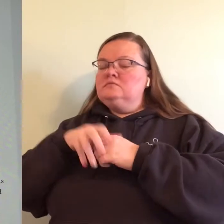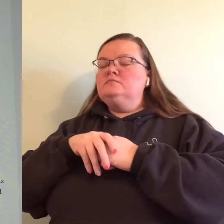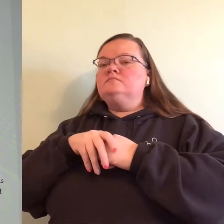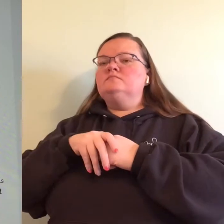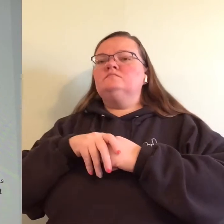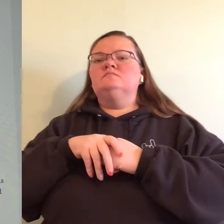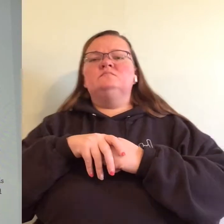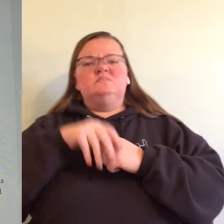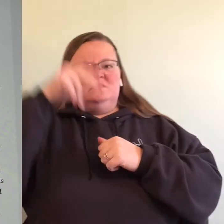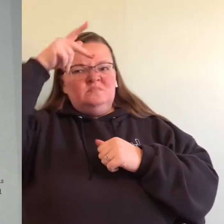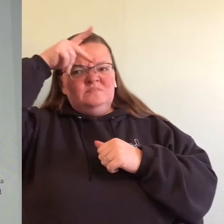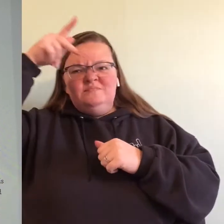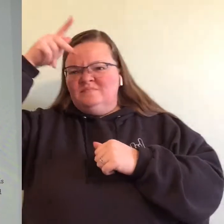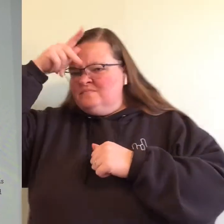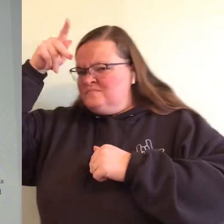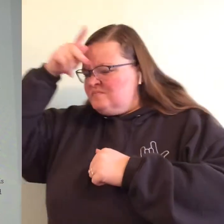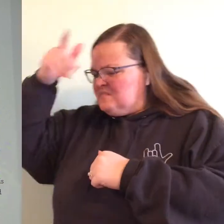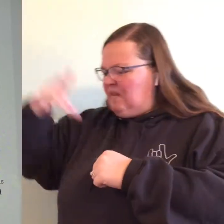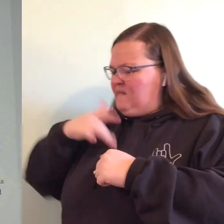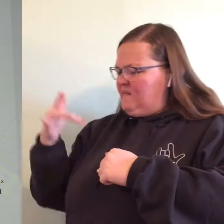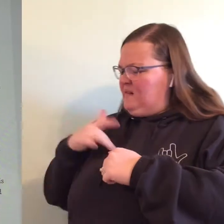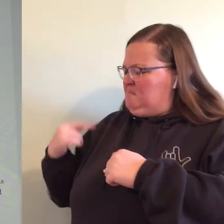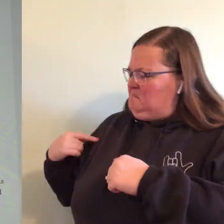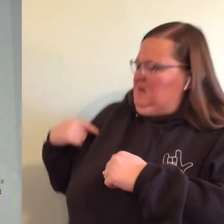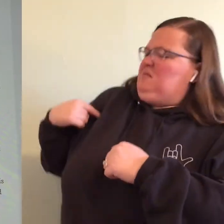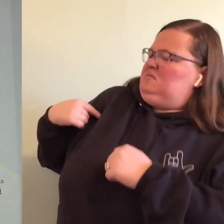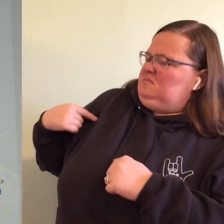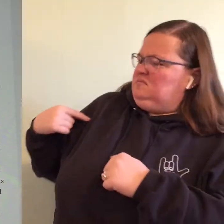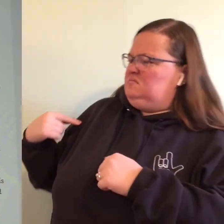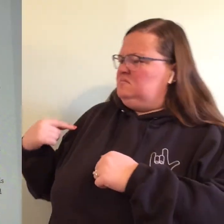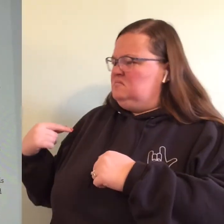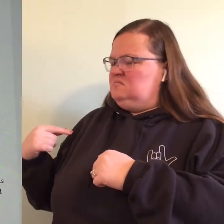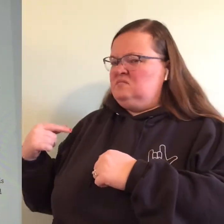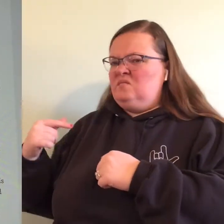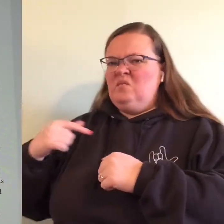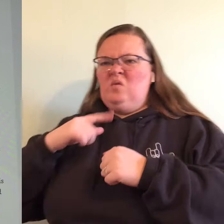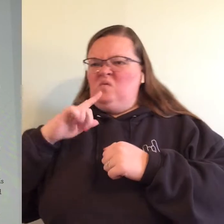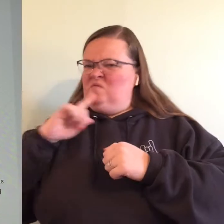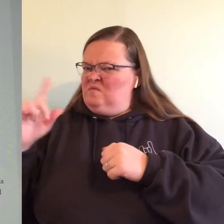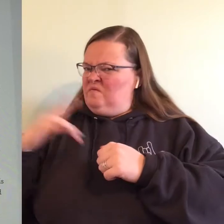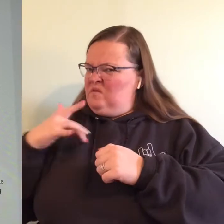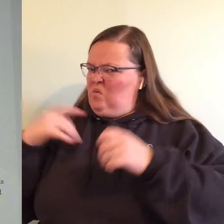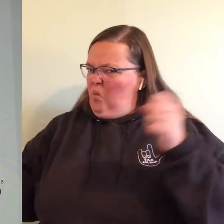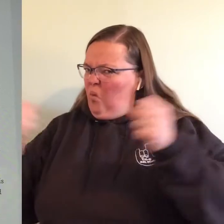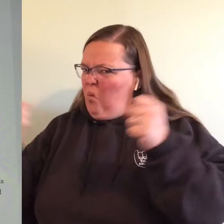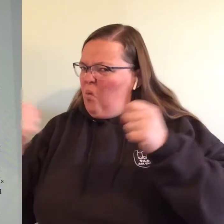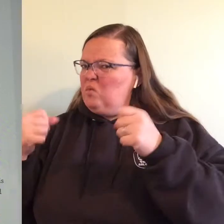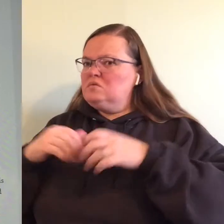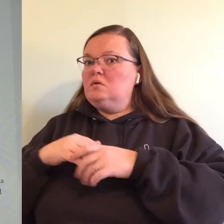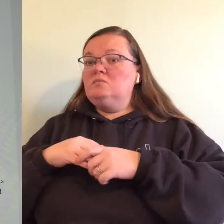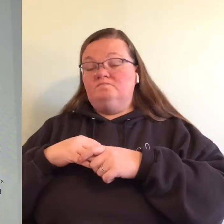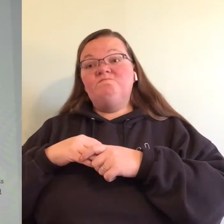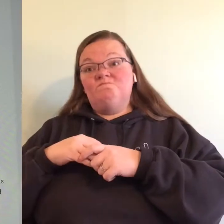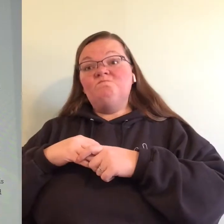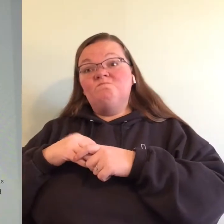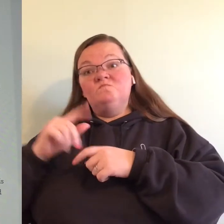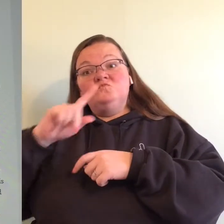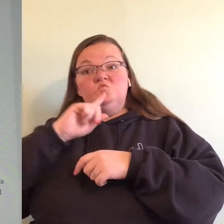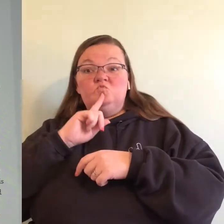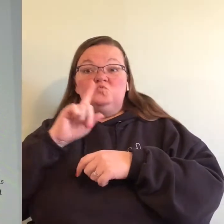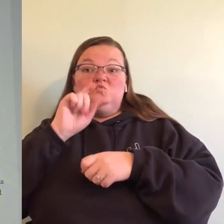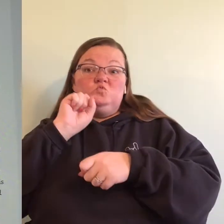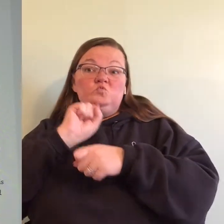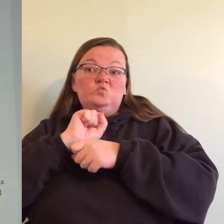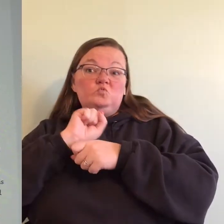something sticking into my back," said Peter. "And isn't it cold?" said Susan. "Well, now that you mention it, it is cold," said